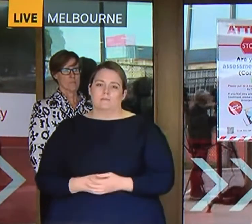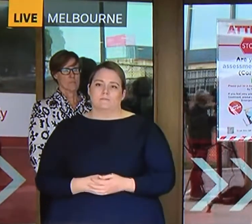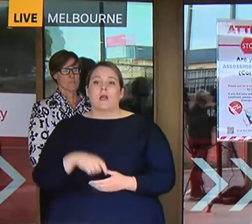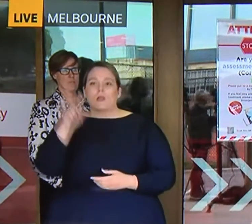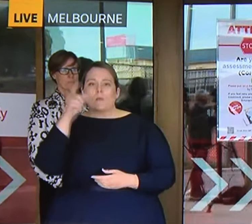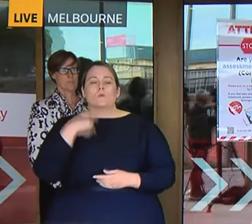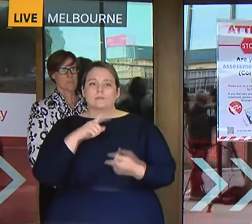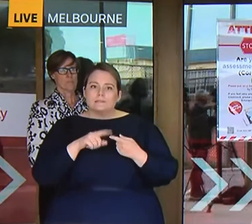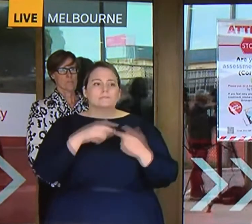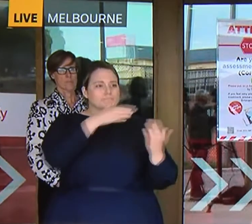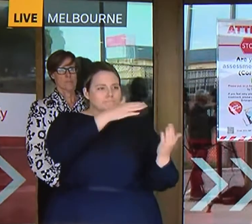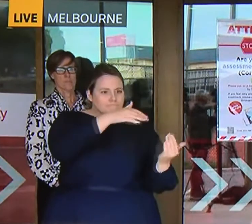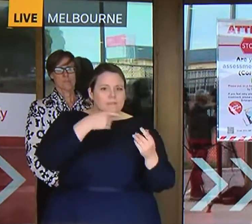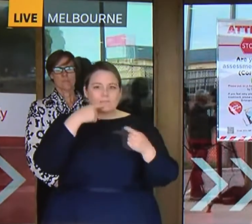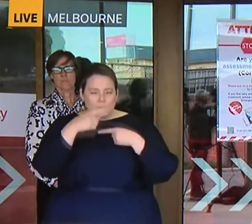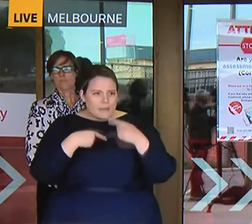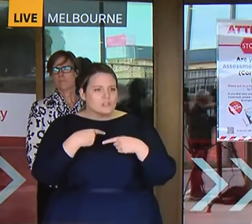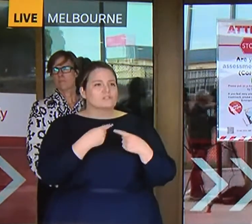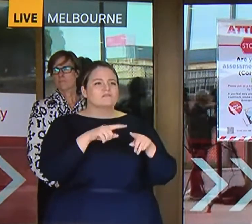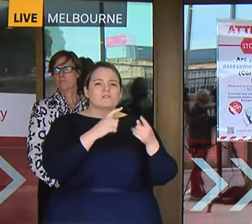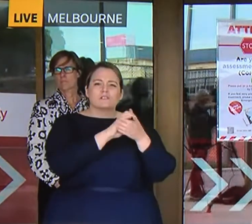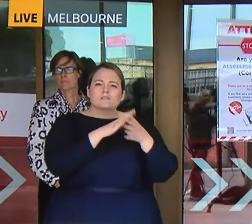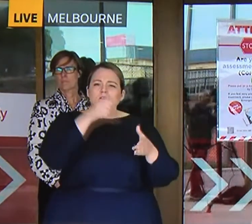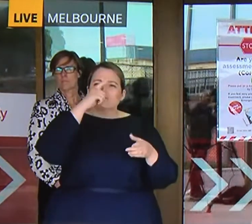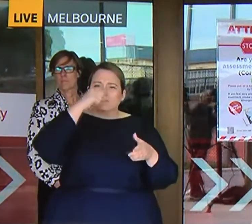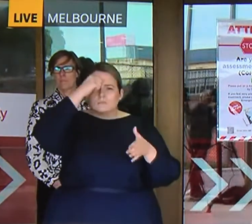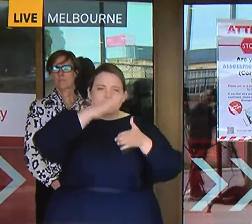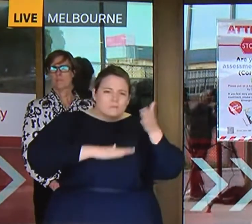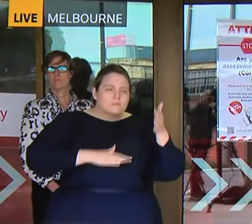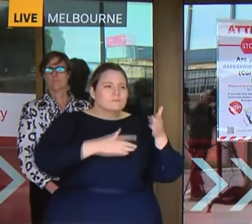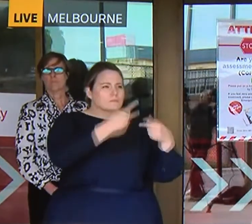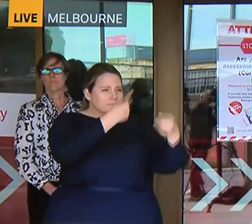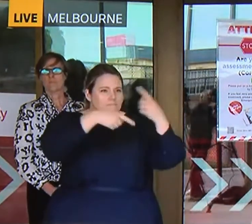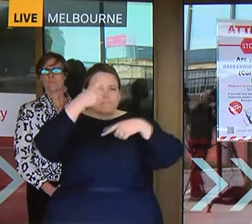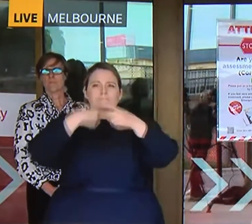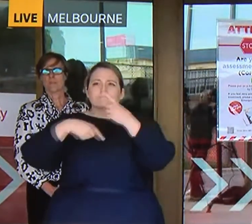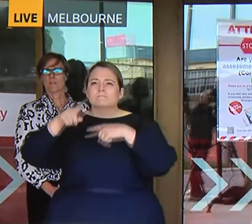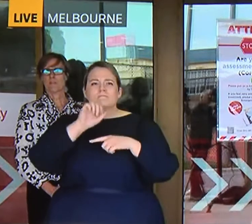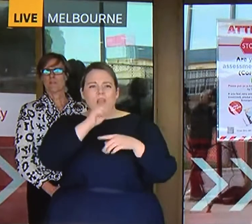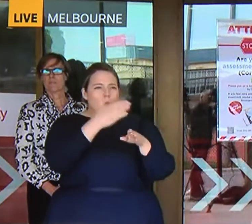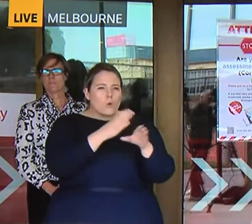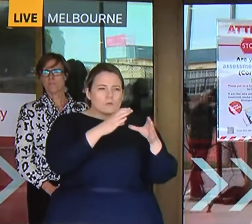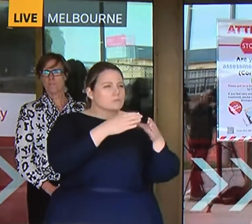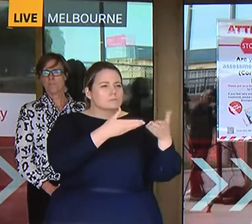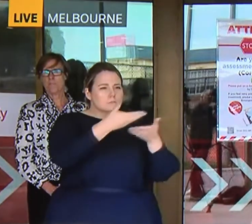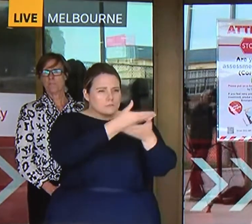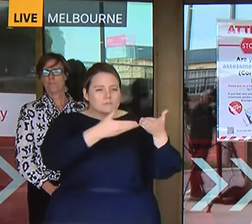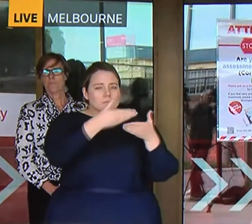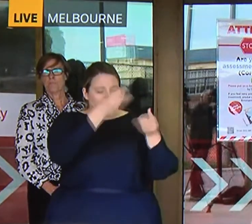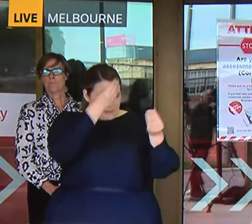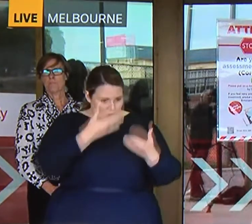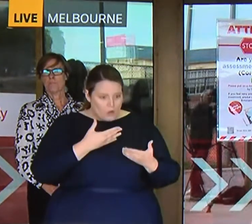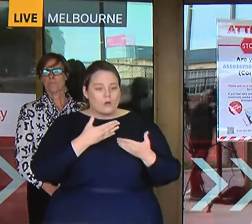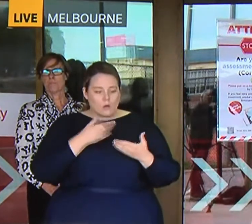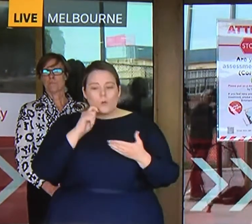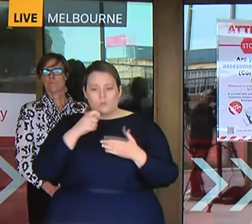modelling input, which will come from experts around the country, the workshop that Professor Kelly's leading, and as we've done with the first